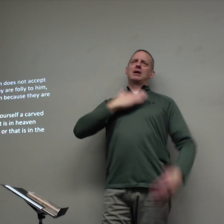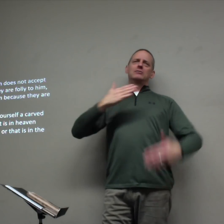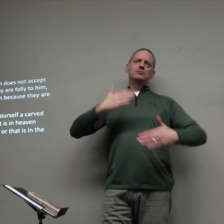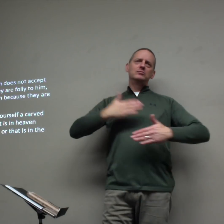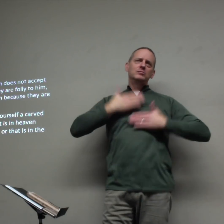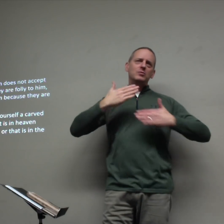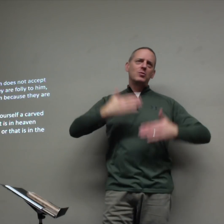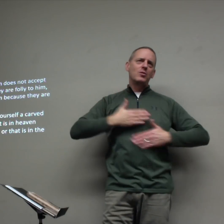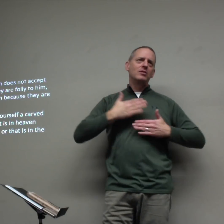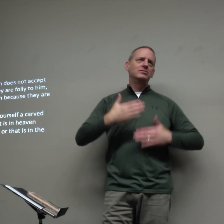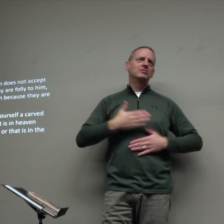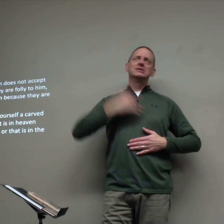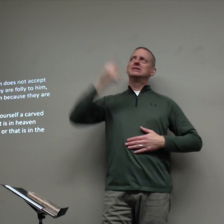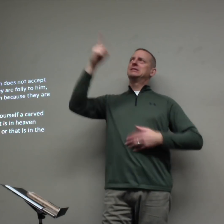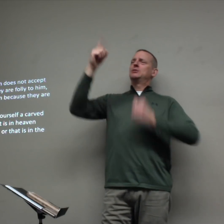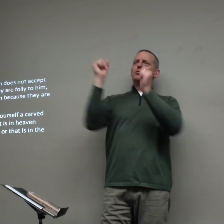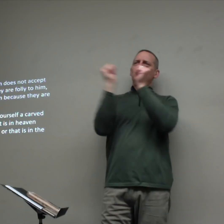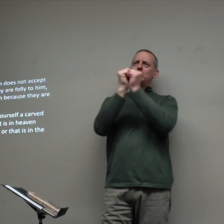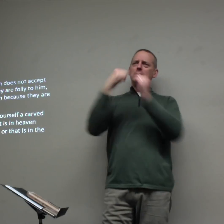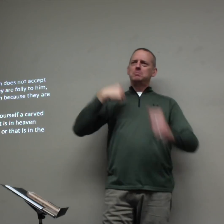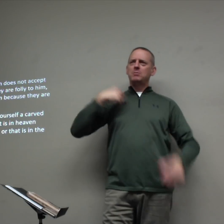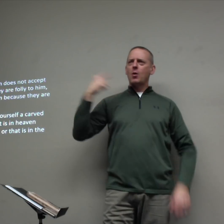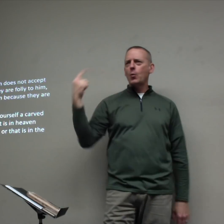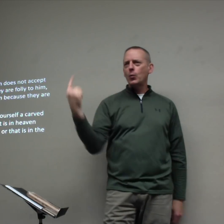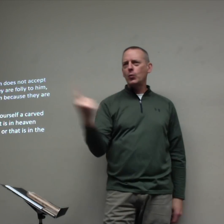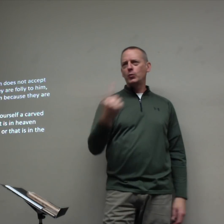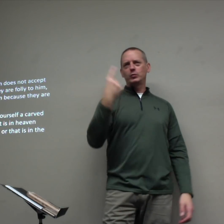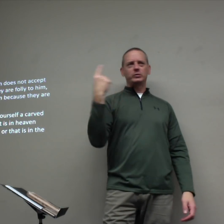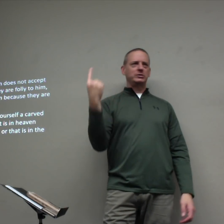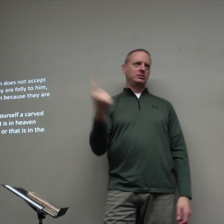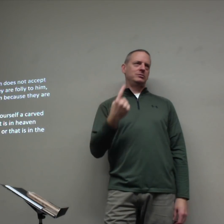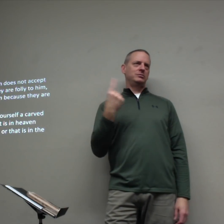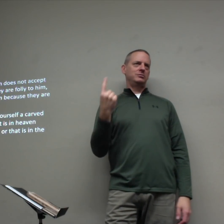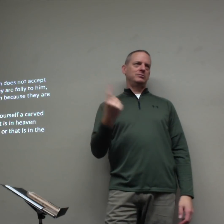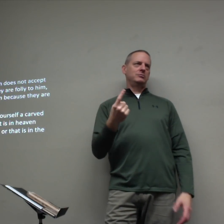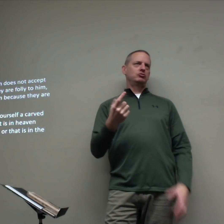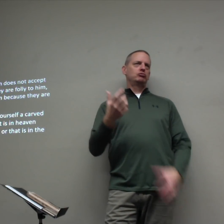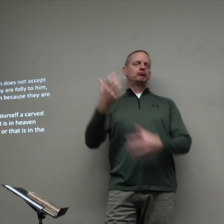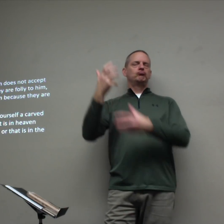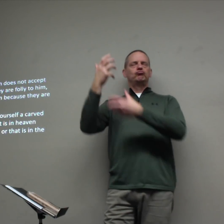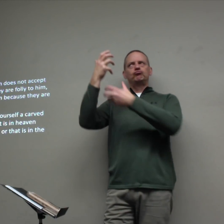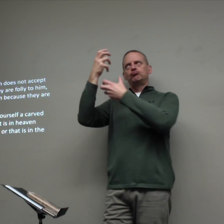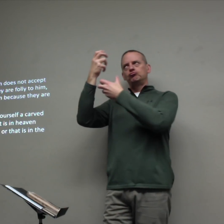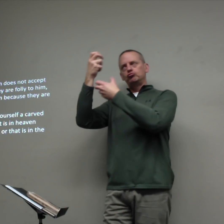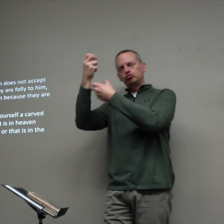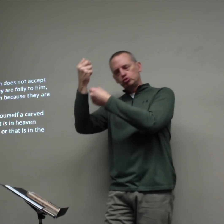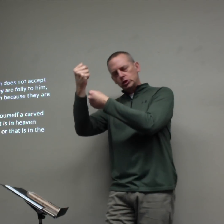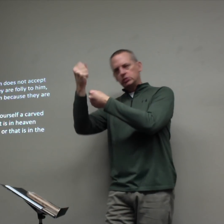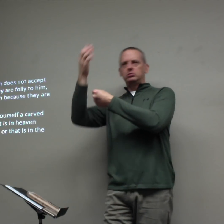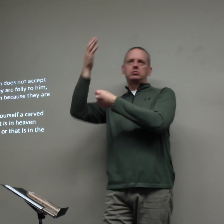joy. He is with us always. We should trust.